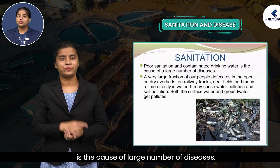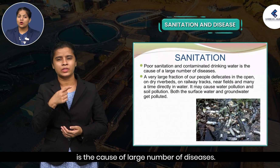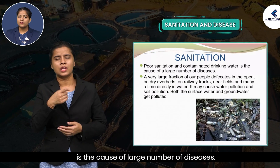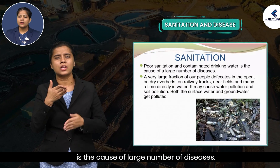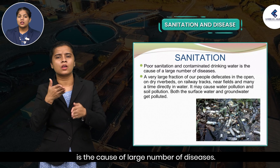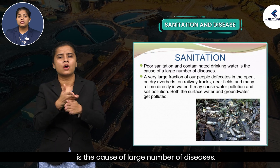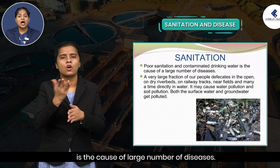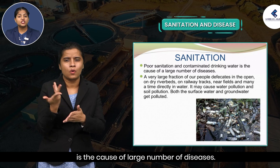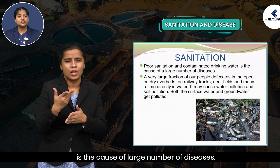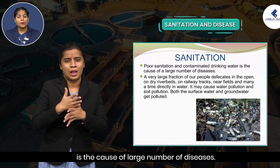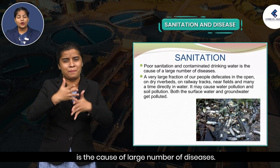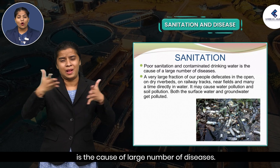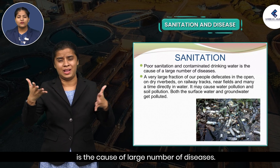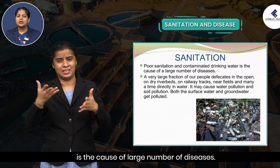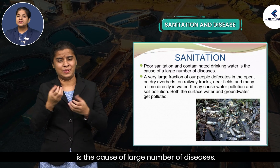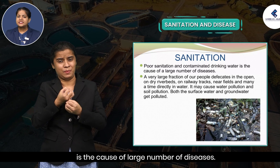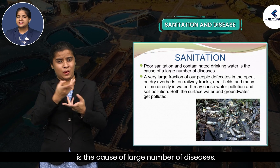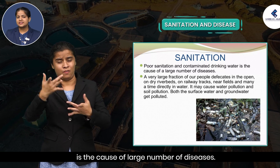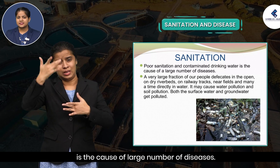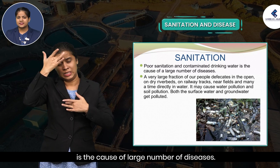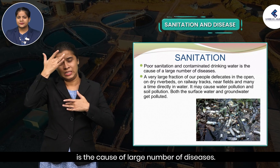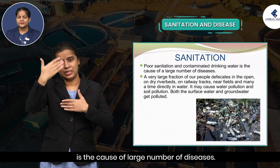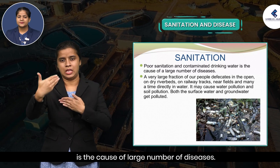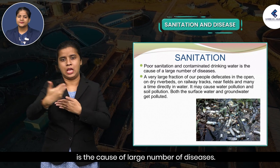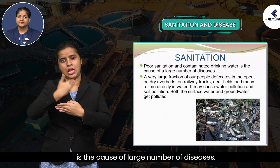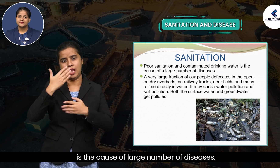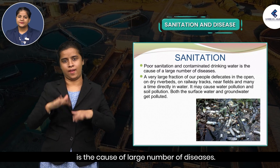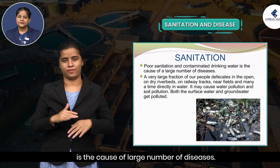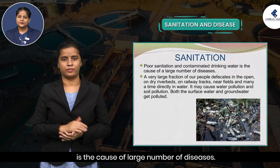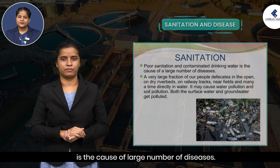the cause of large number of diseases.